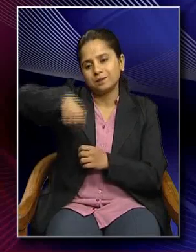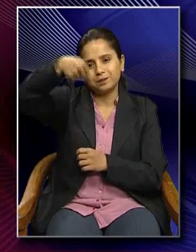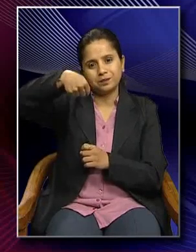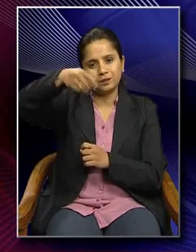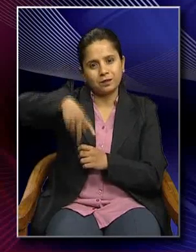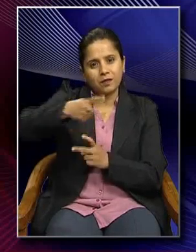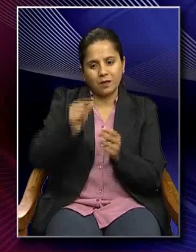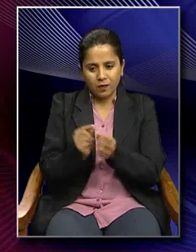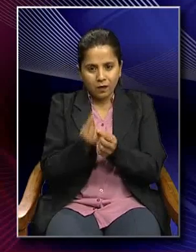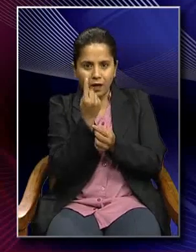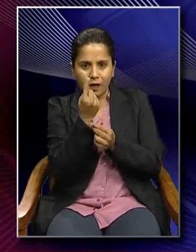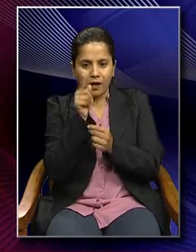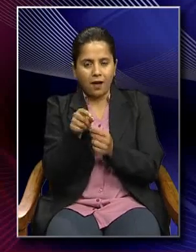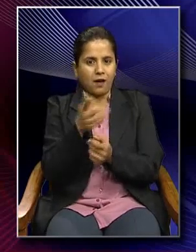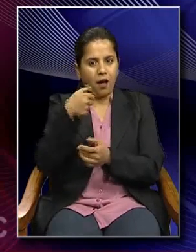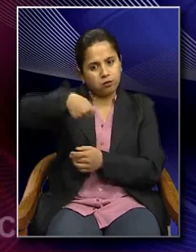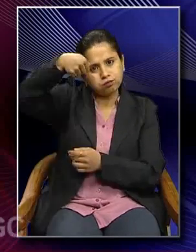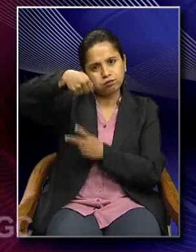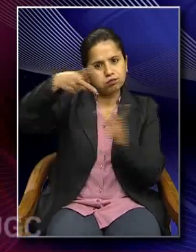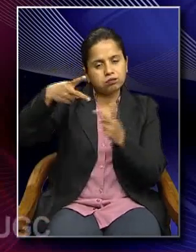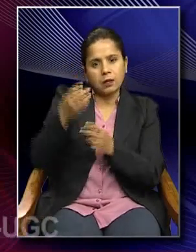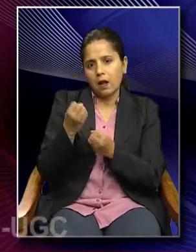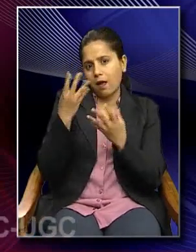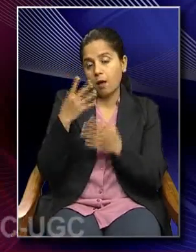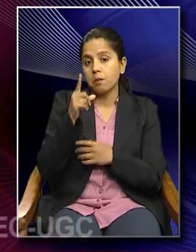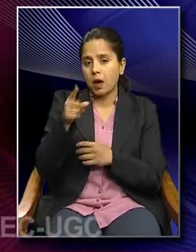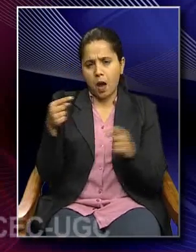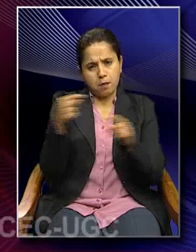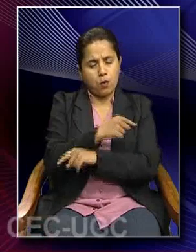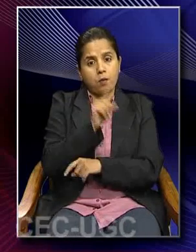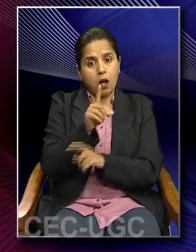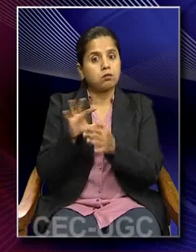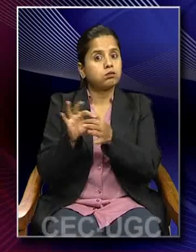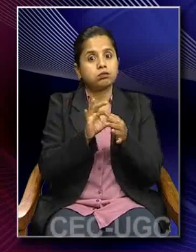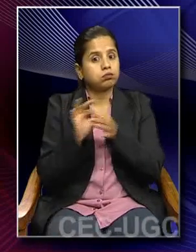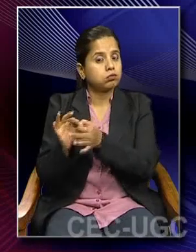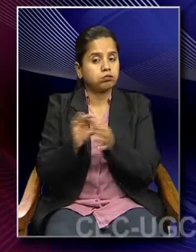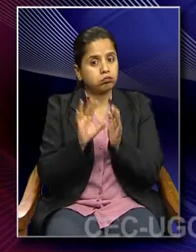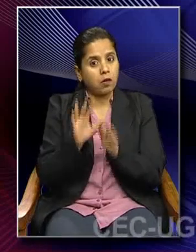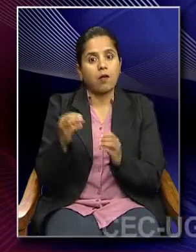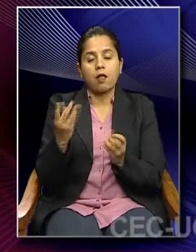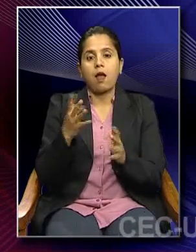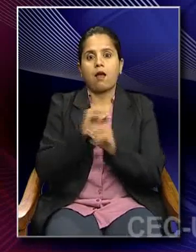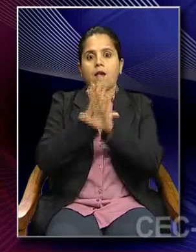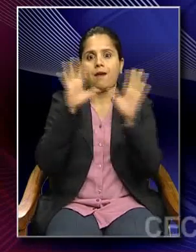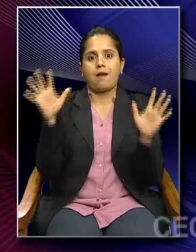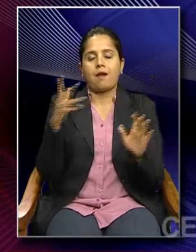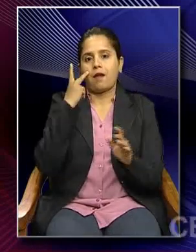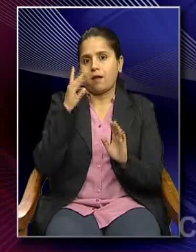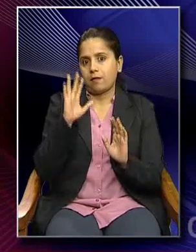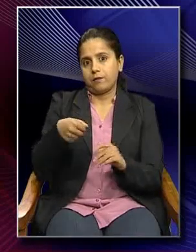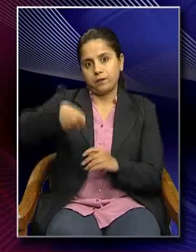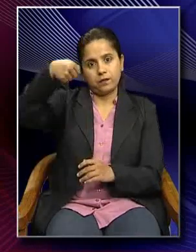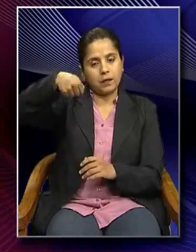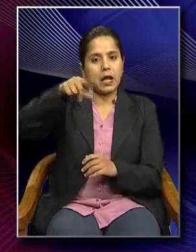which though opposed yet cooperate to produce the light of the lamp. In the